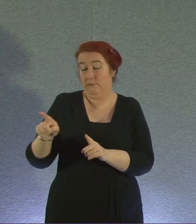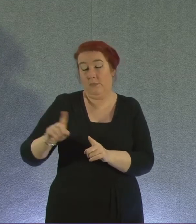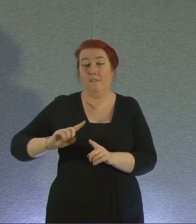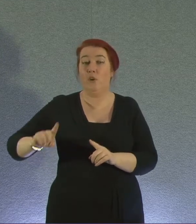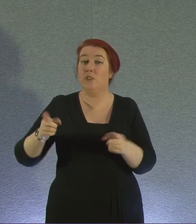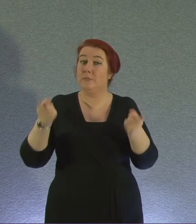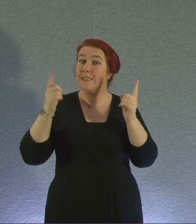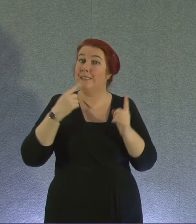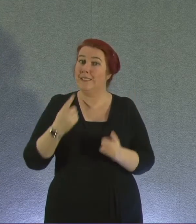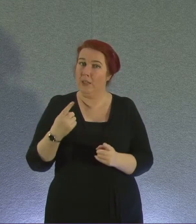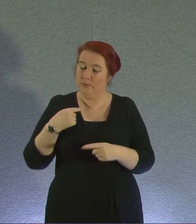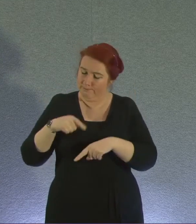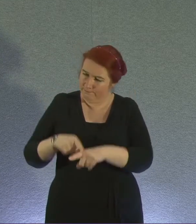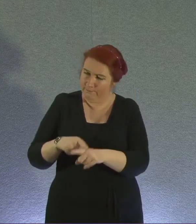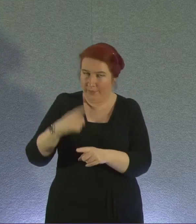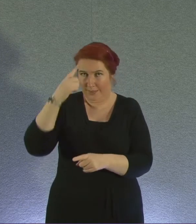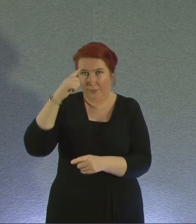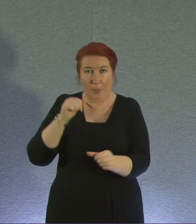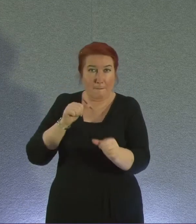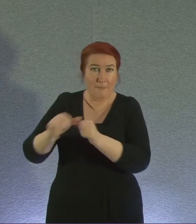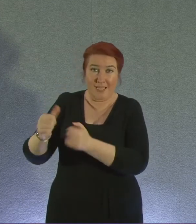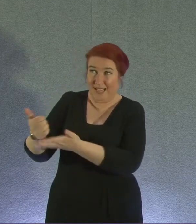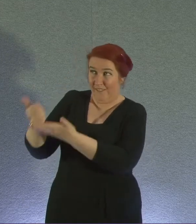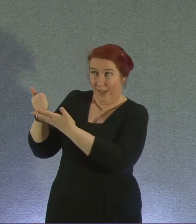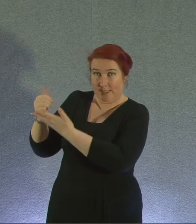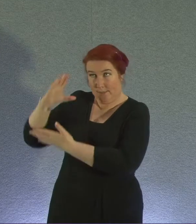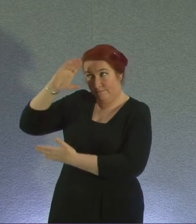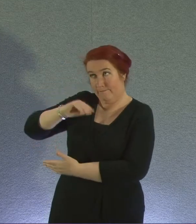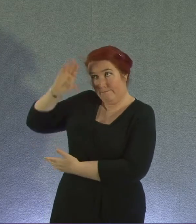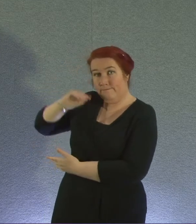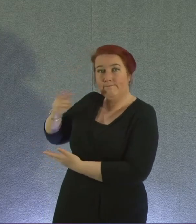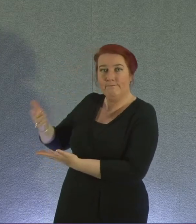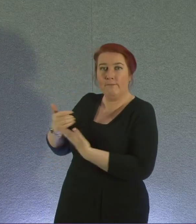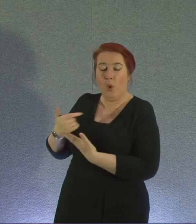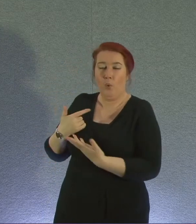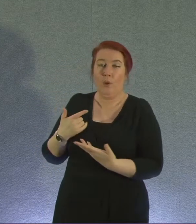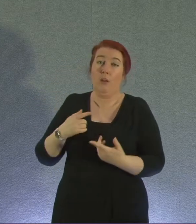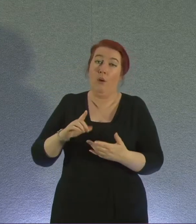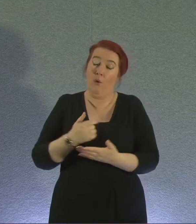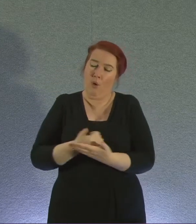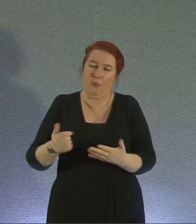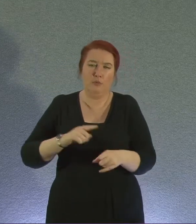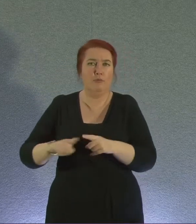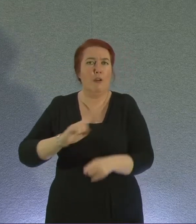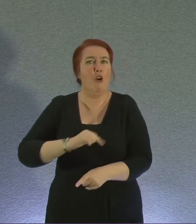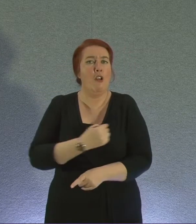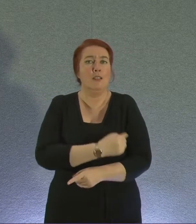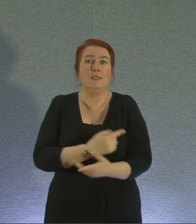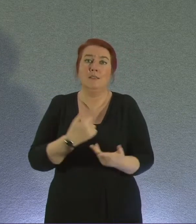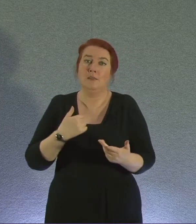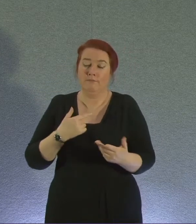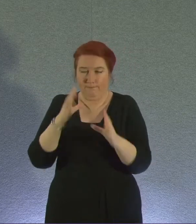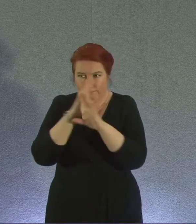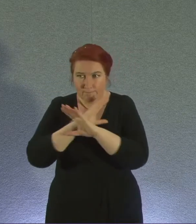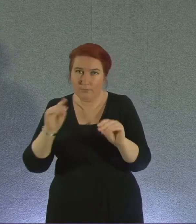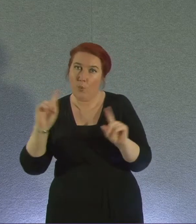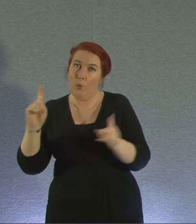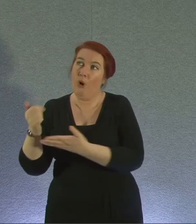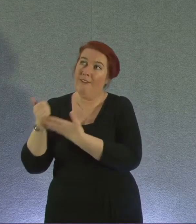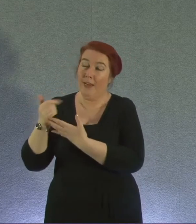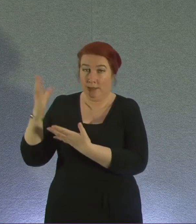matter, according to the best advice that we have. We try to be honest about that advice, and we also try to be transparent about that